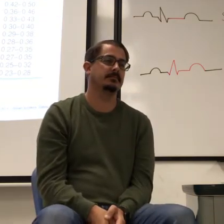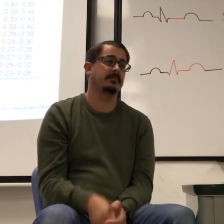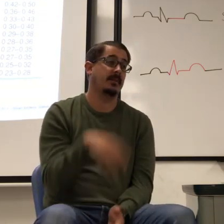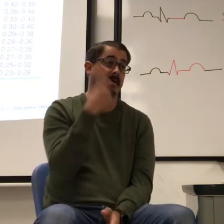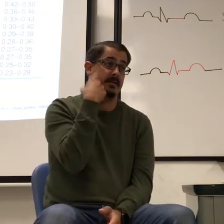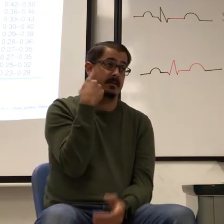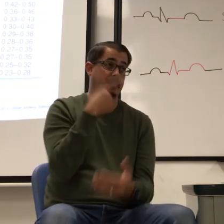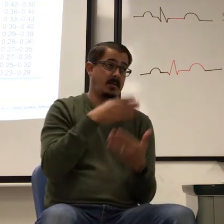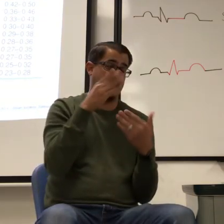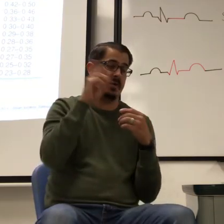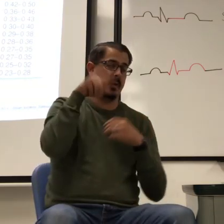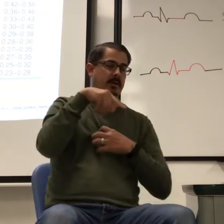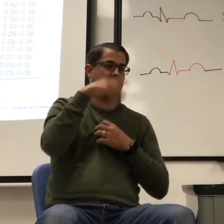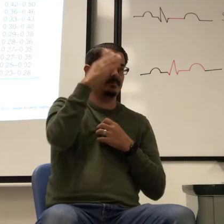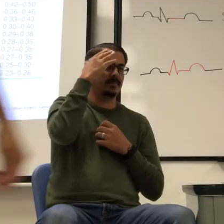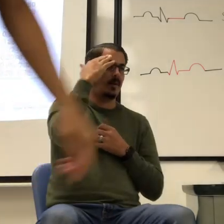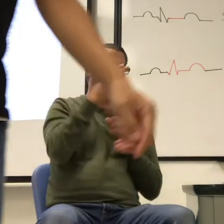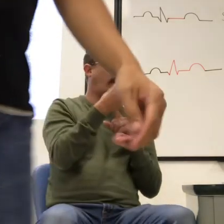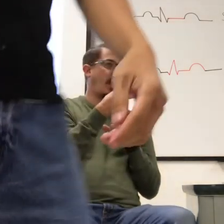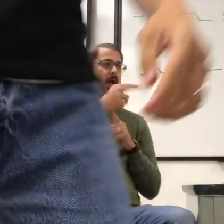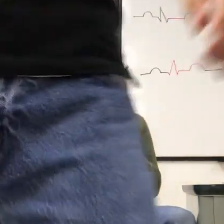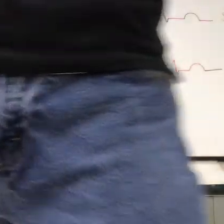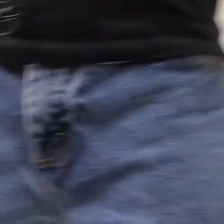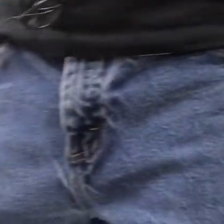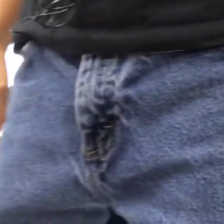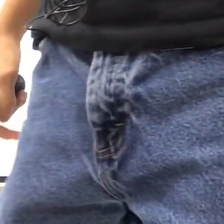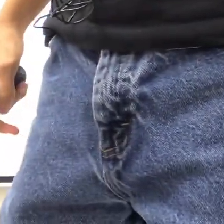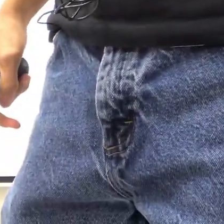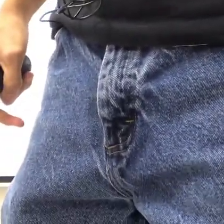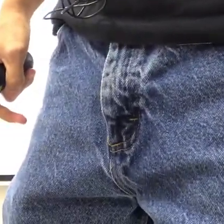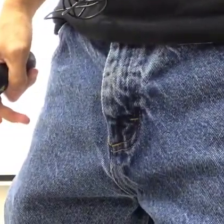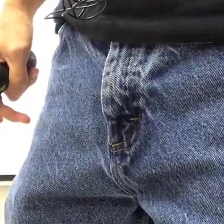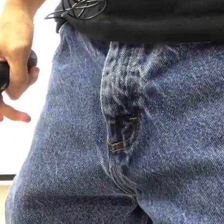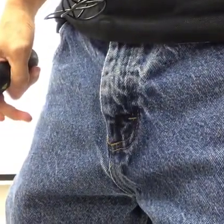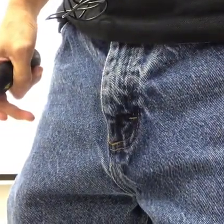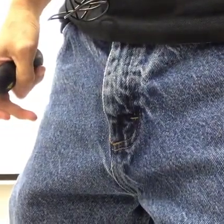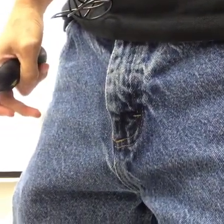Come back at 12:15. We'll get started.